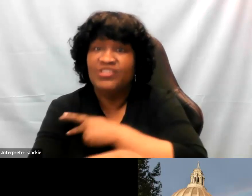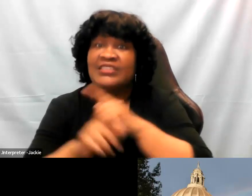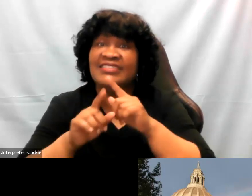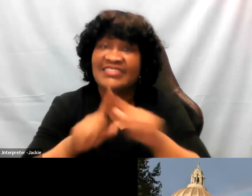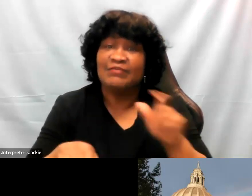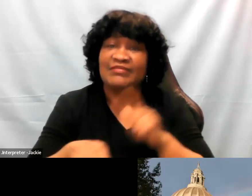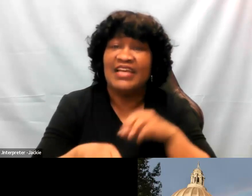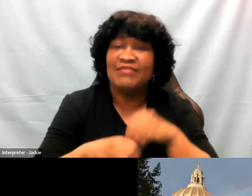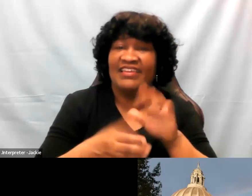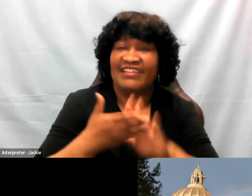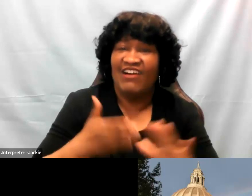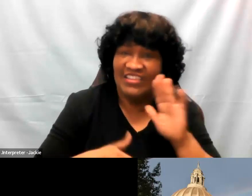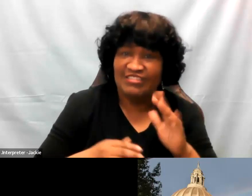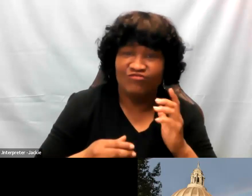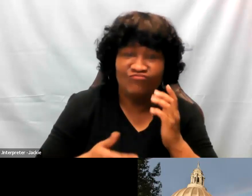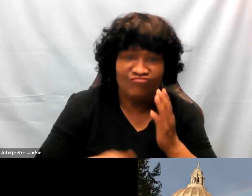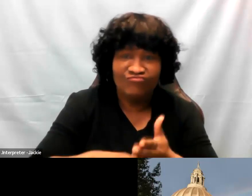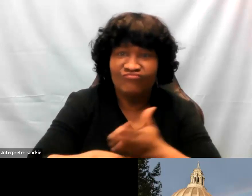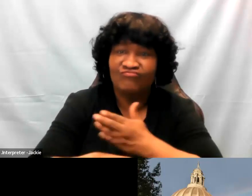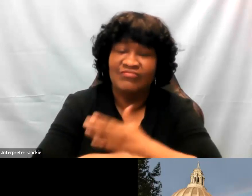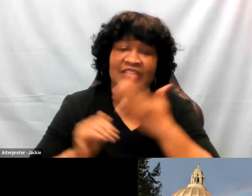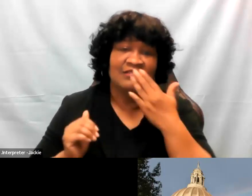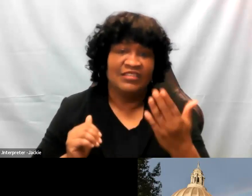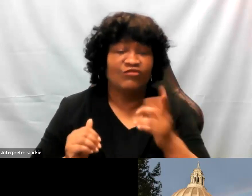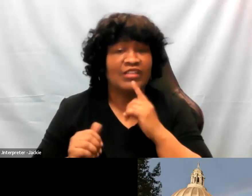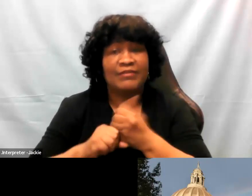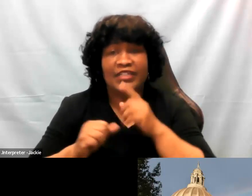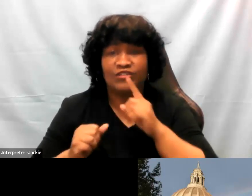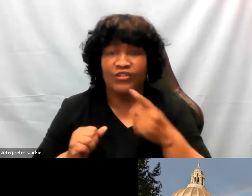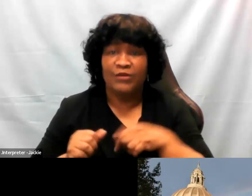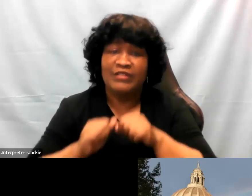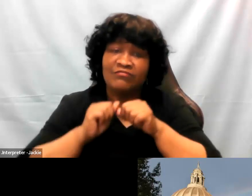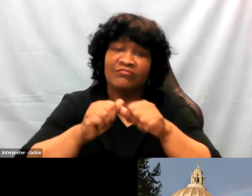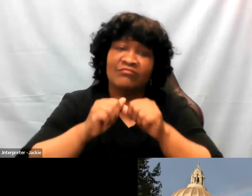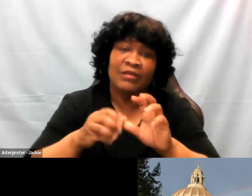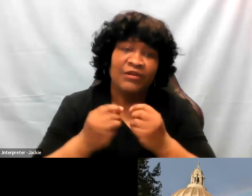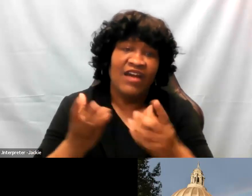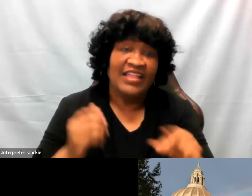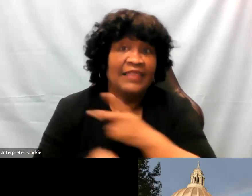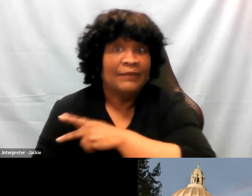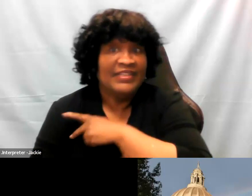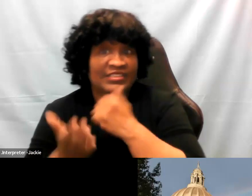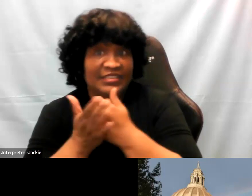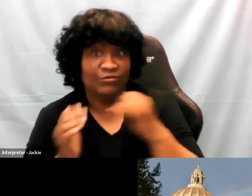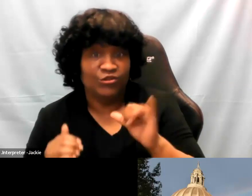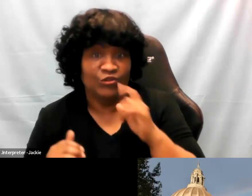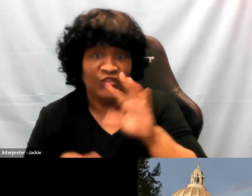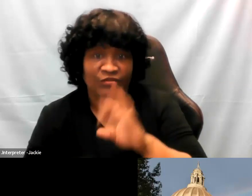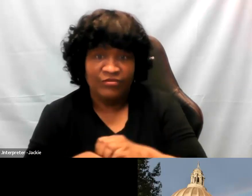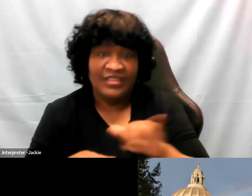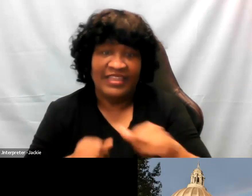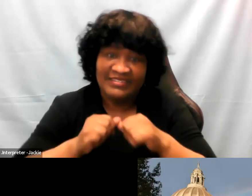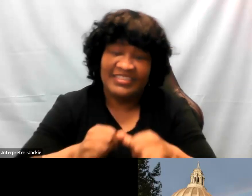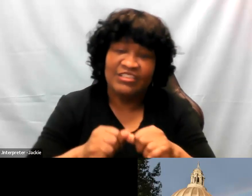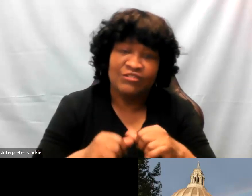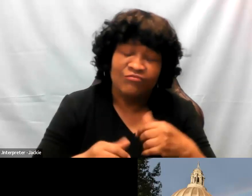capacity for individuals. So really making sure we're taking care of the providers as well as the patients on that. And that continues to